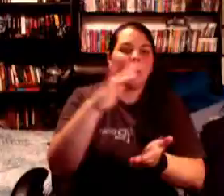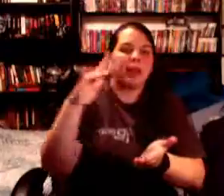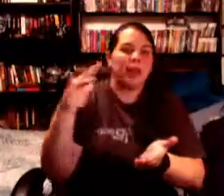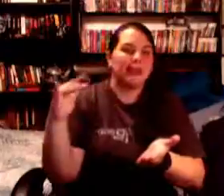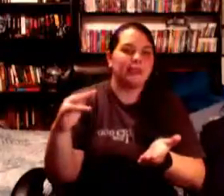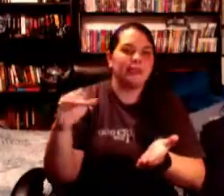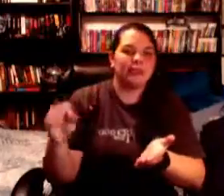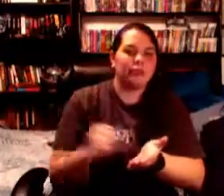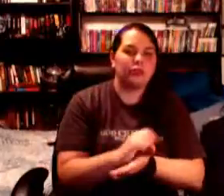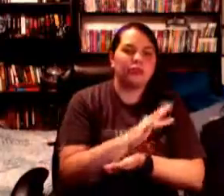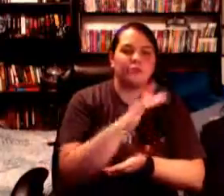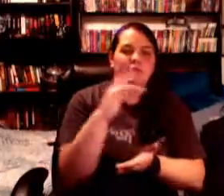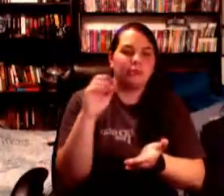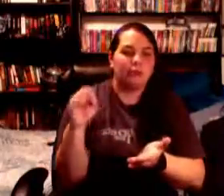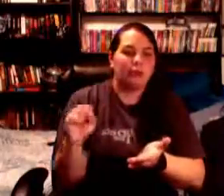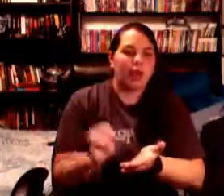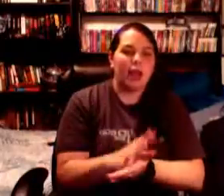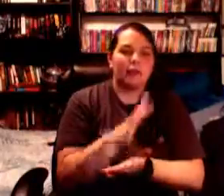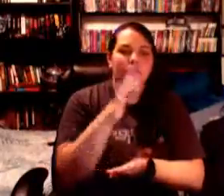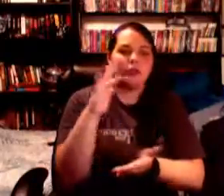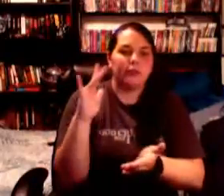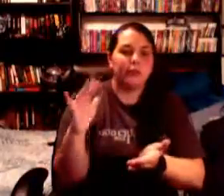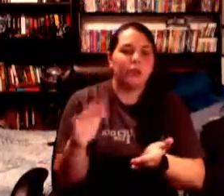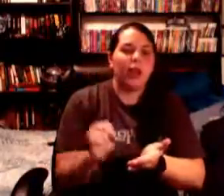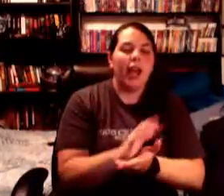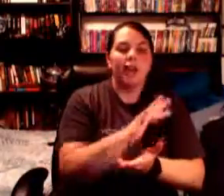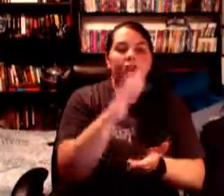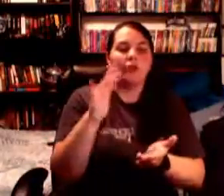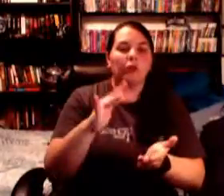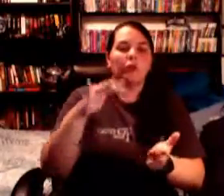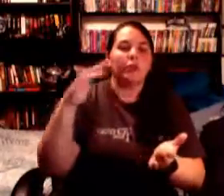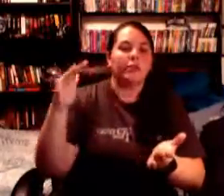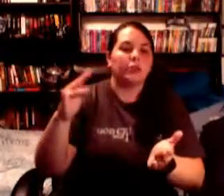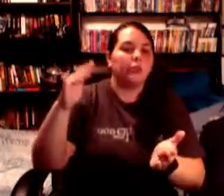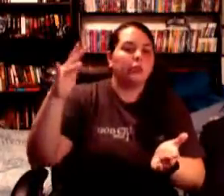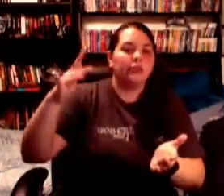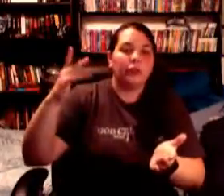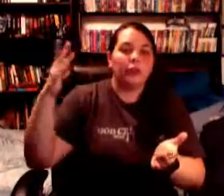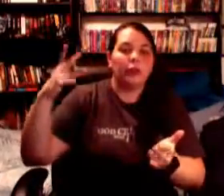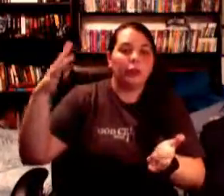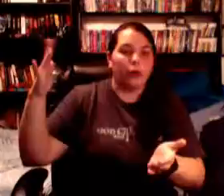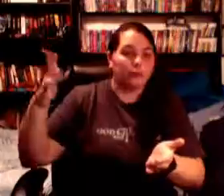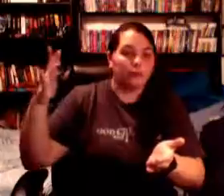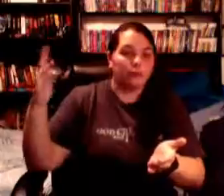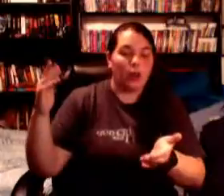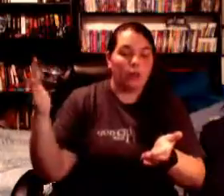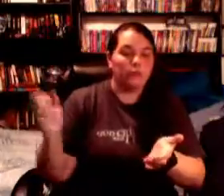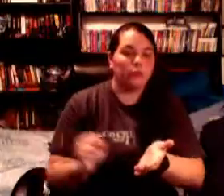flat hand. It's just S just seems easier. And you just do glory until the glory word stops. So